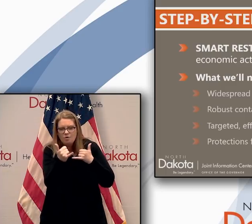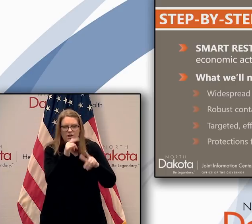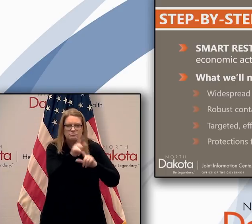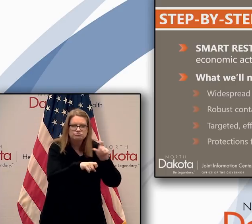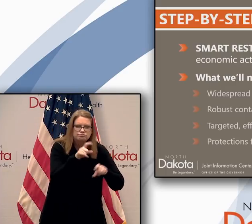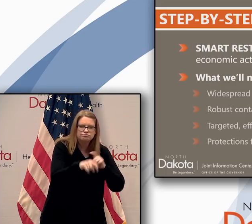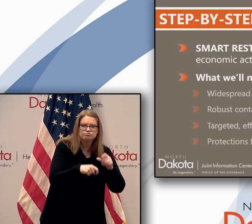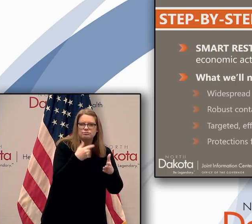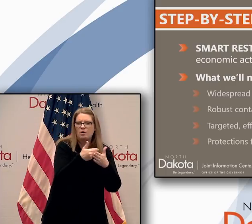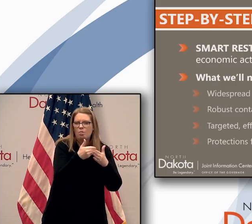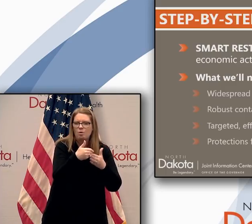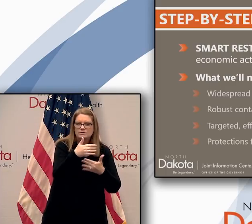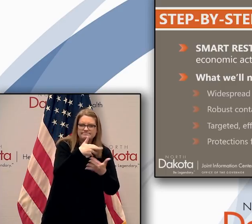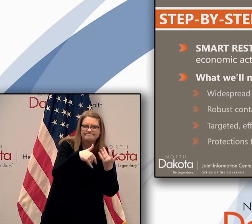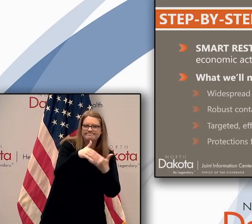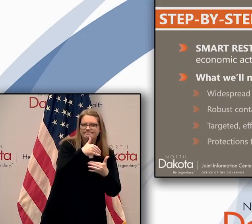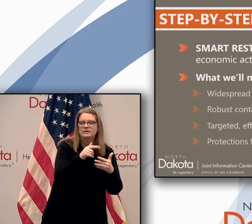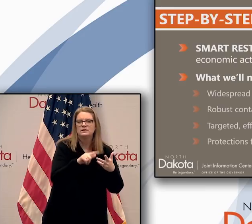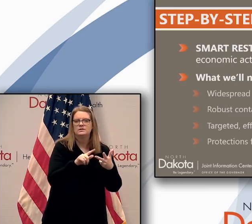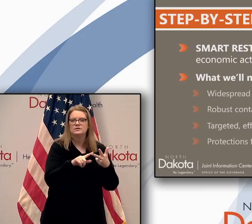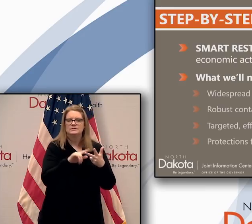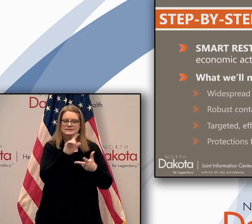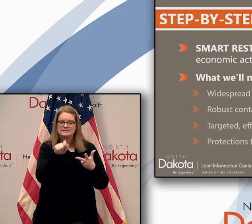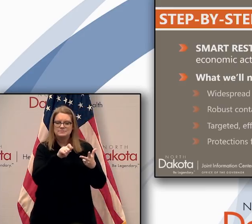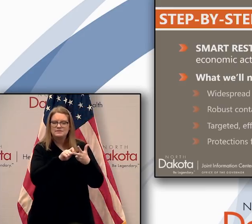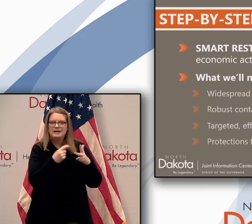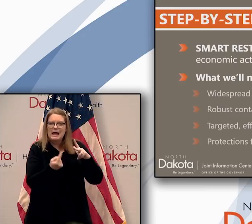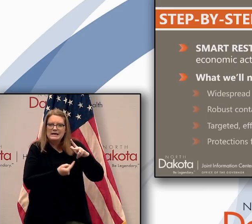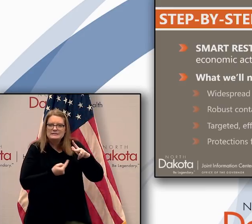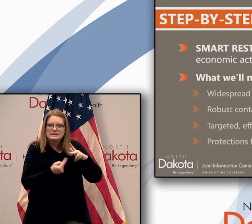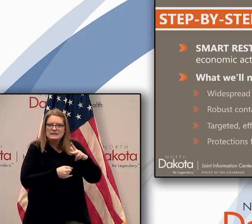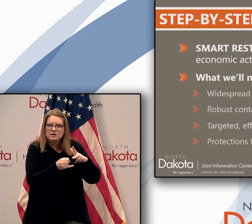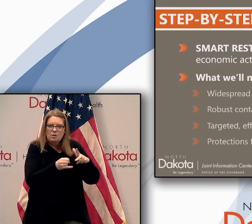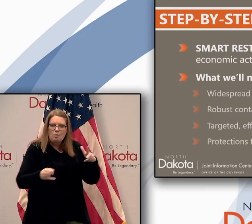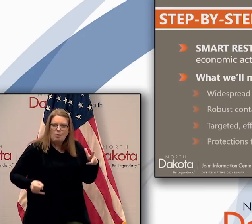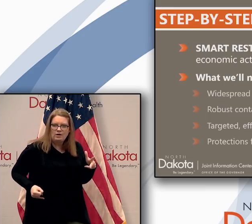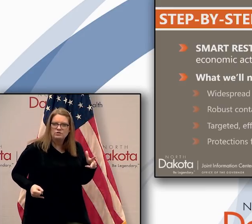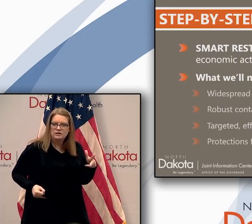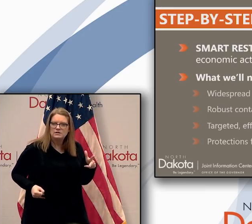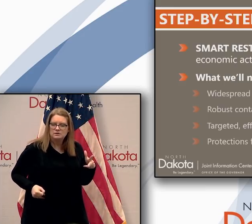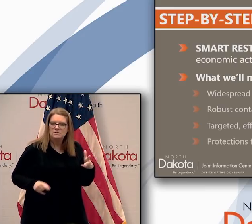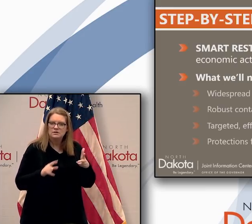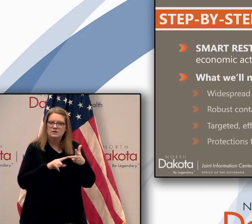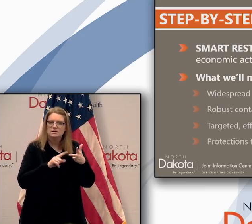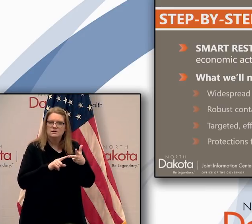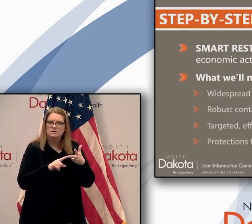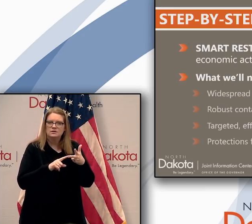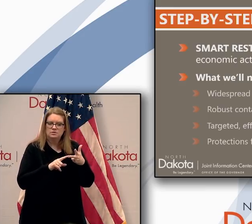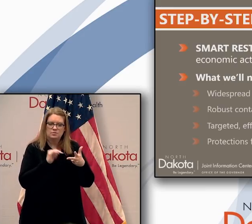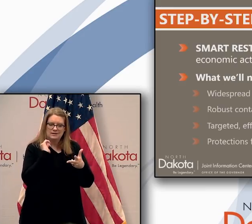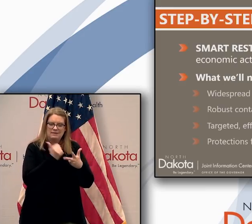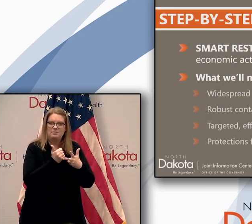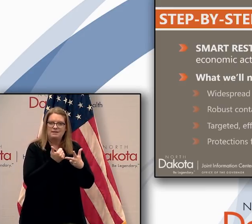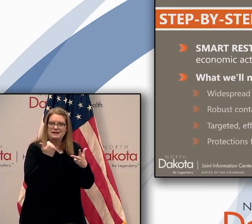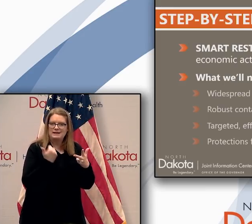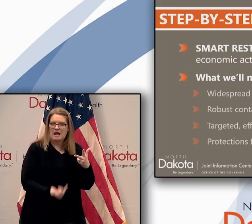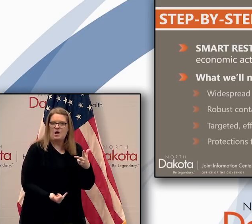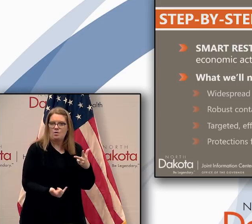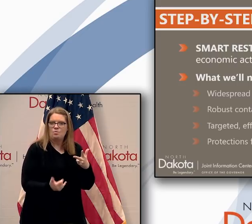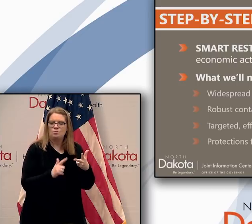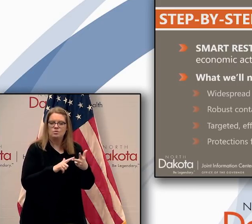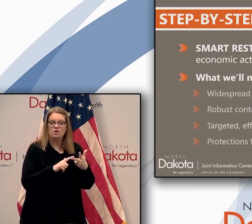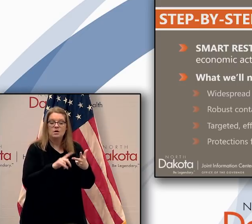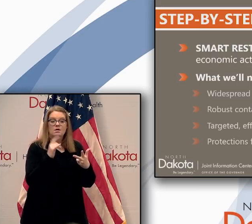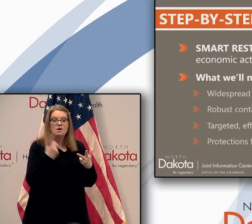hear more about that next week. The targeted effective isolation and quarantine, which we're implementing right now when we